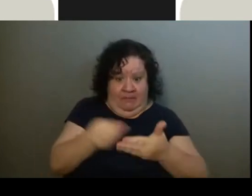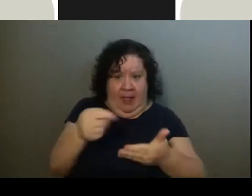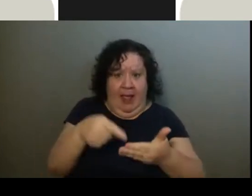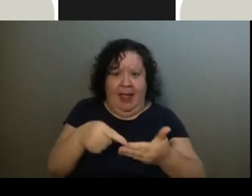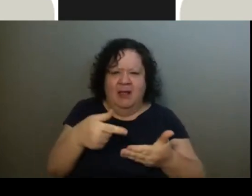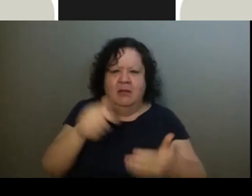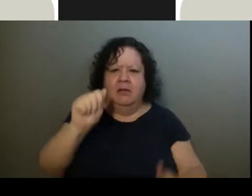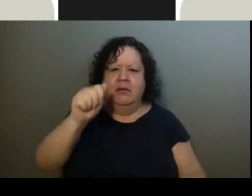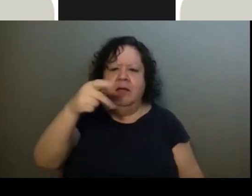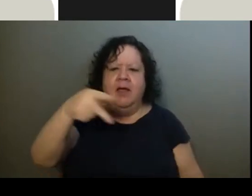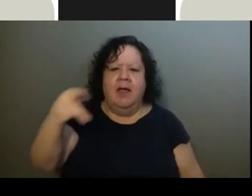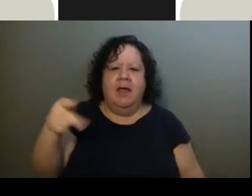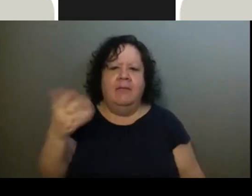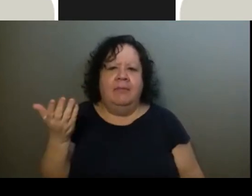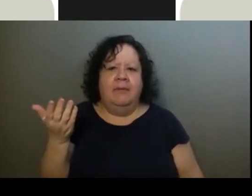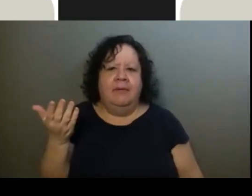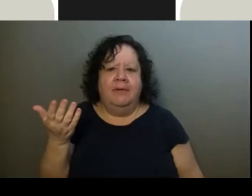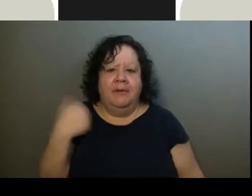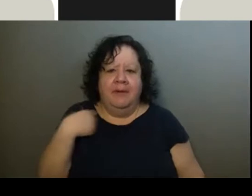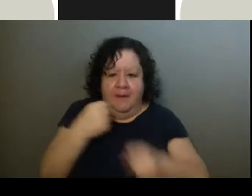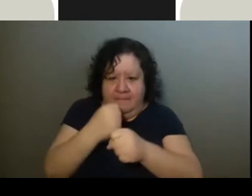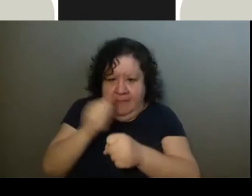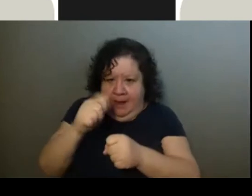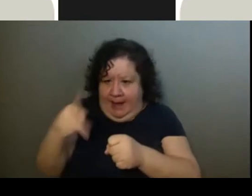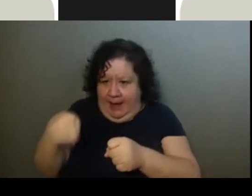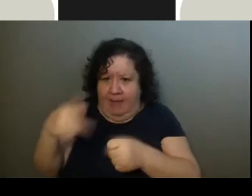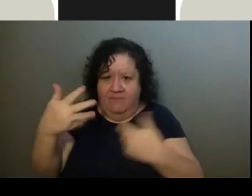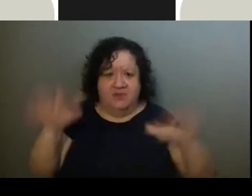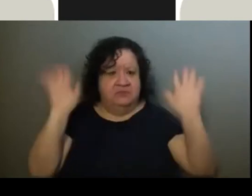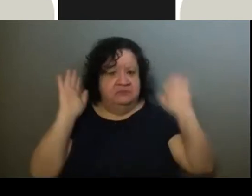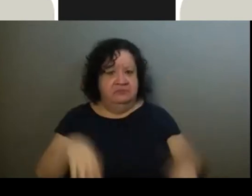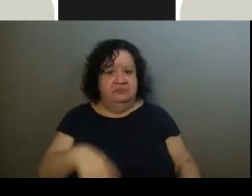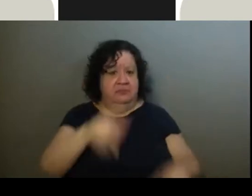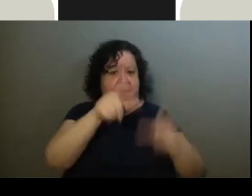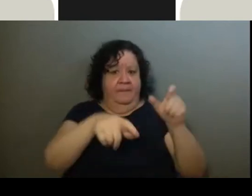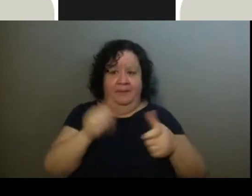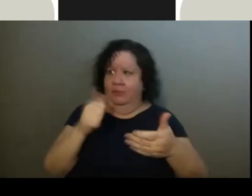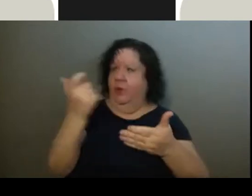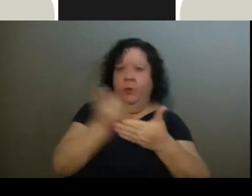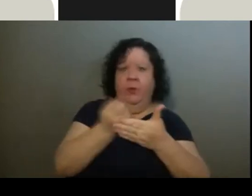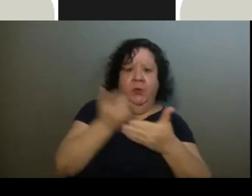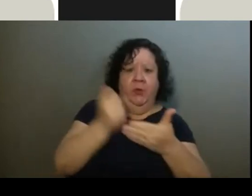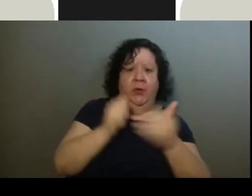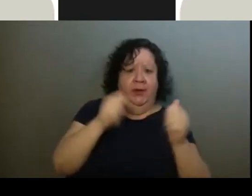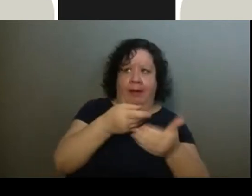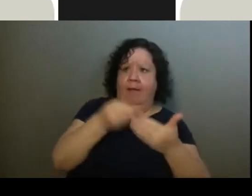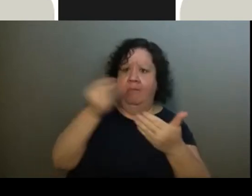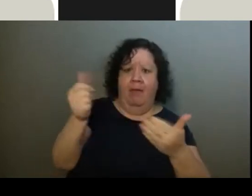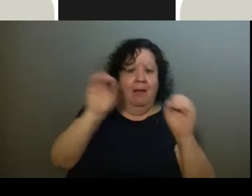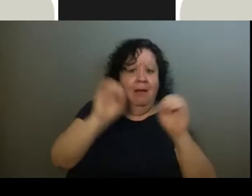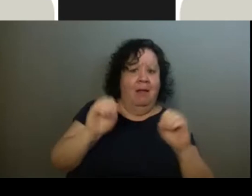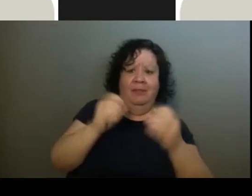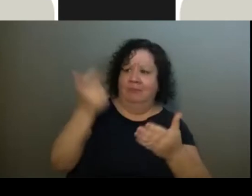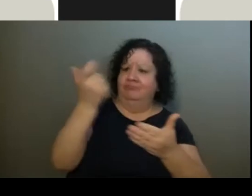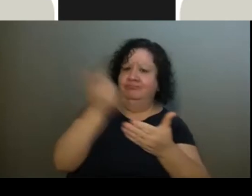services to be provided with a tracking mechanism. So I wanted to answer the first part of the question. I hope I